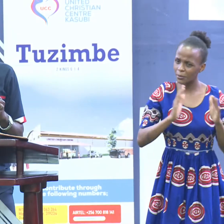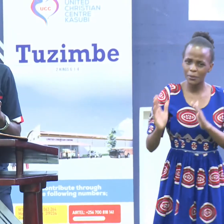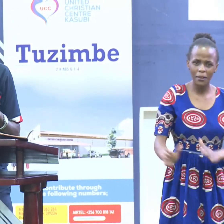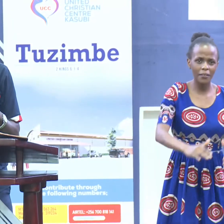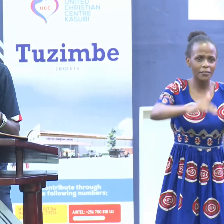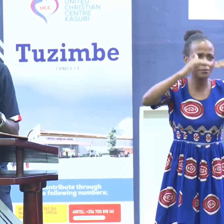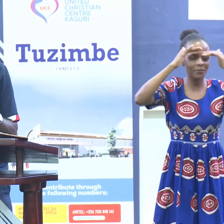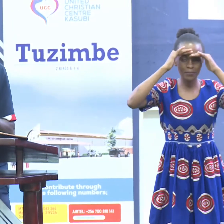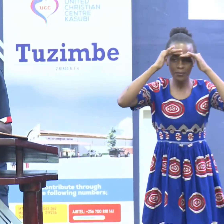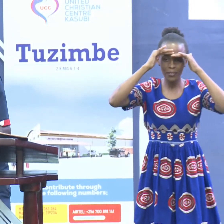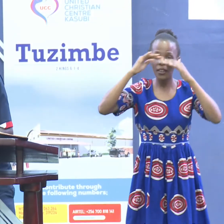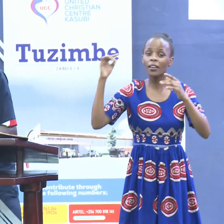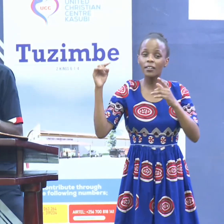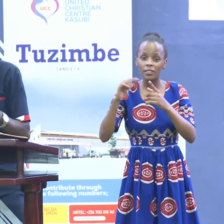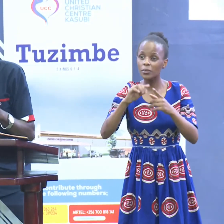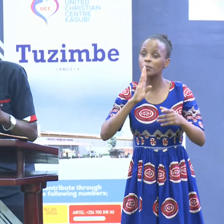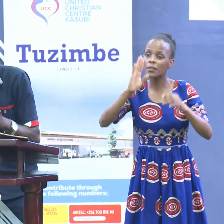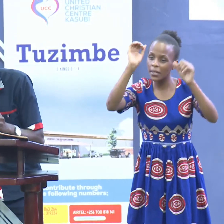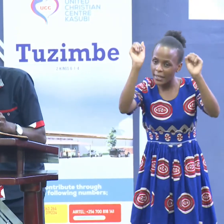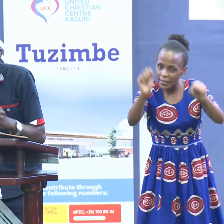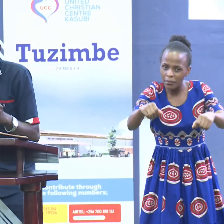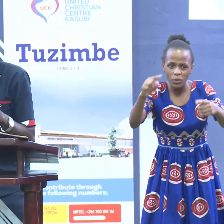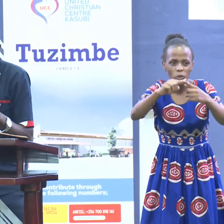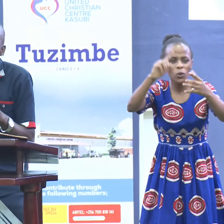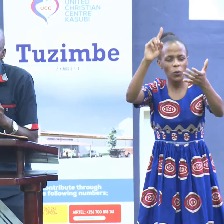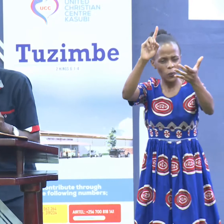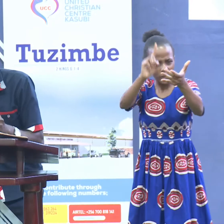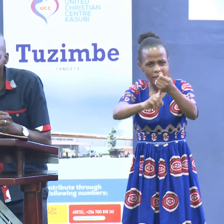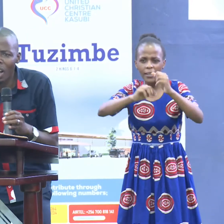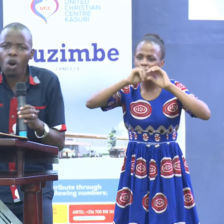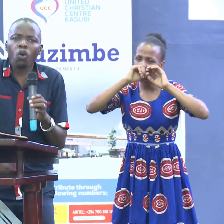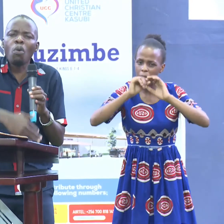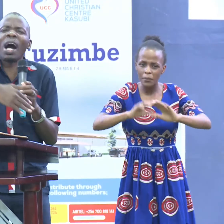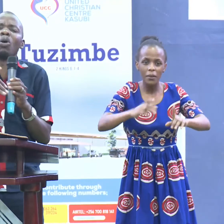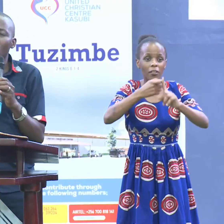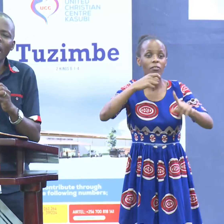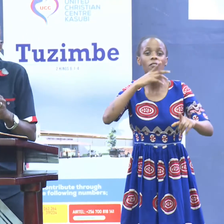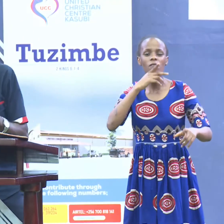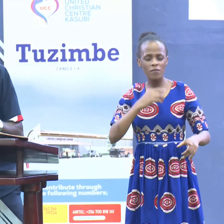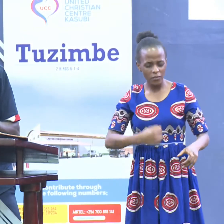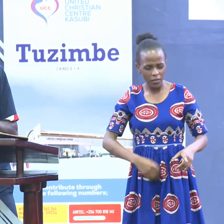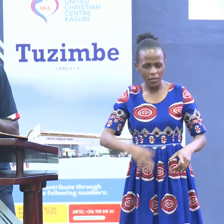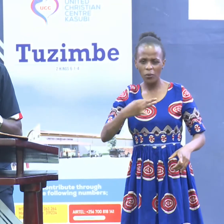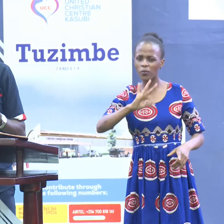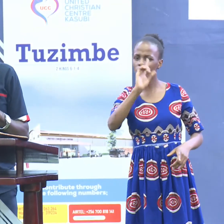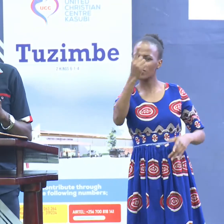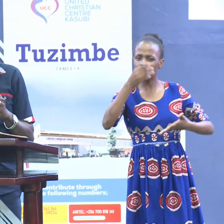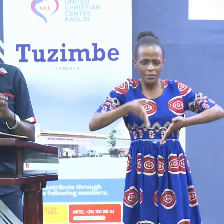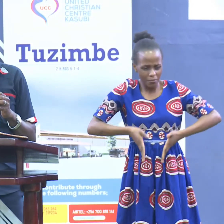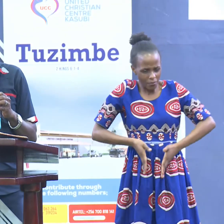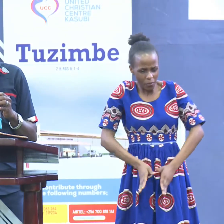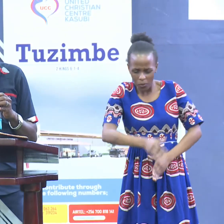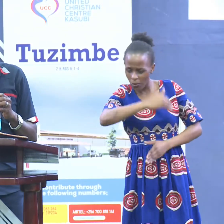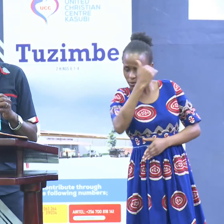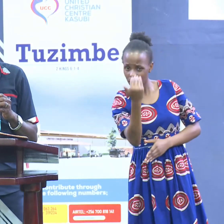prepares Jacob. Okusobola okufuna omukisa gwa kitawe ogomwana omubereberye. For him to be able to get